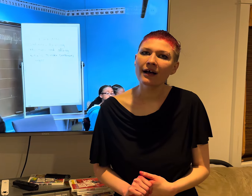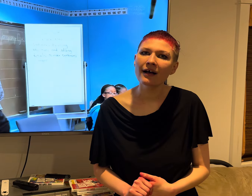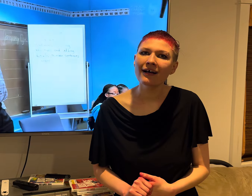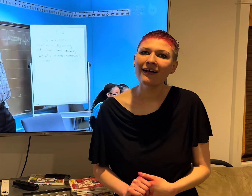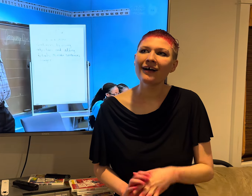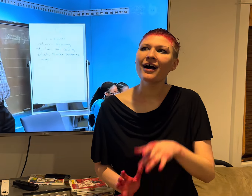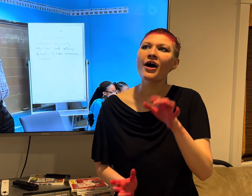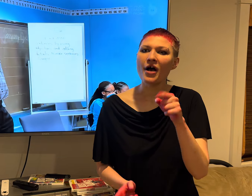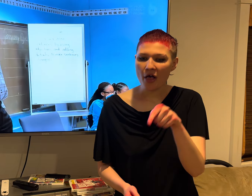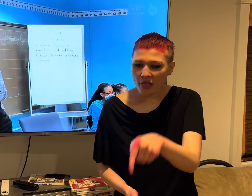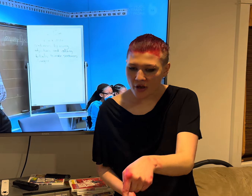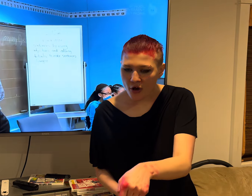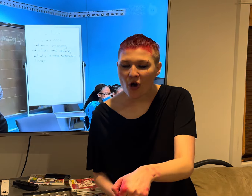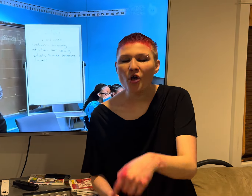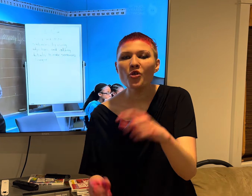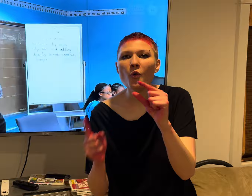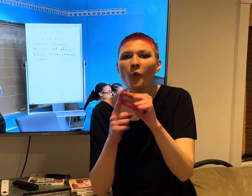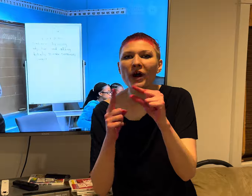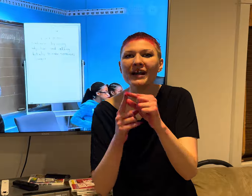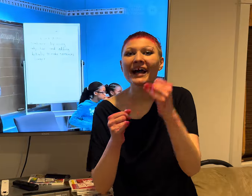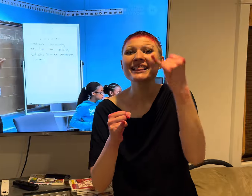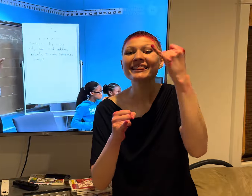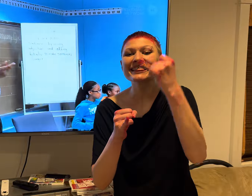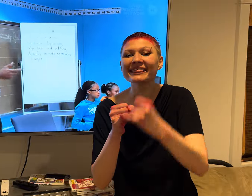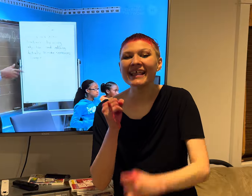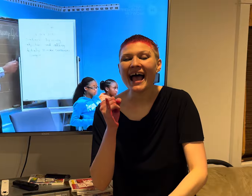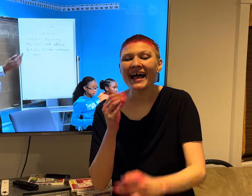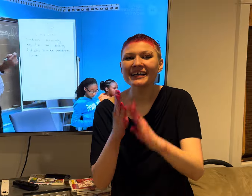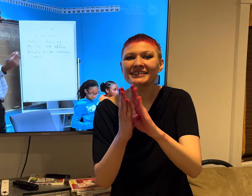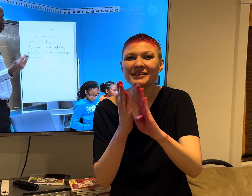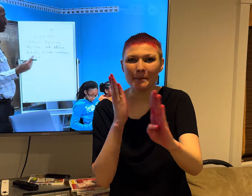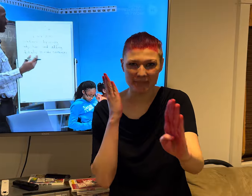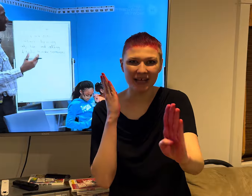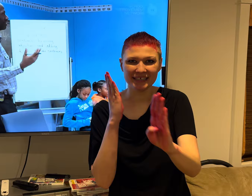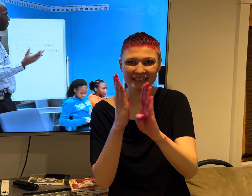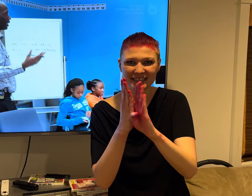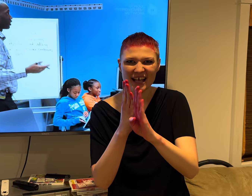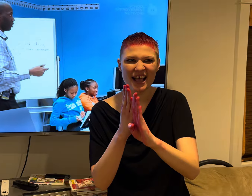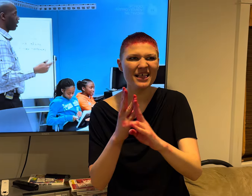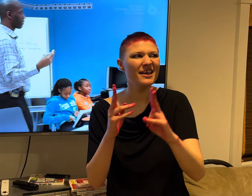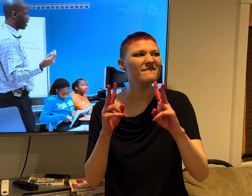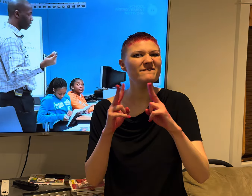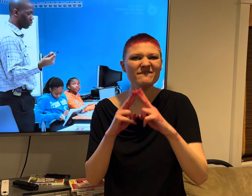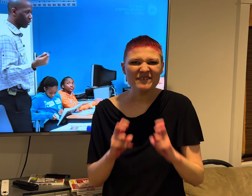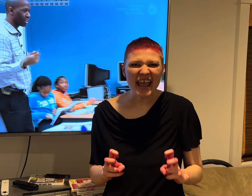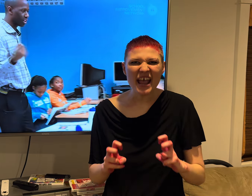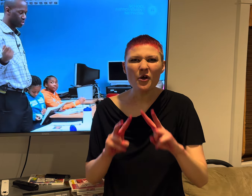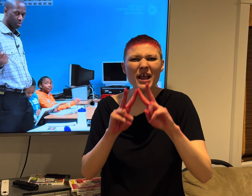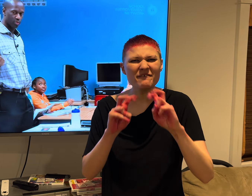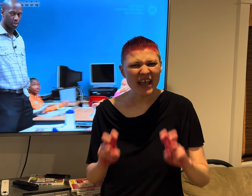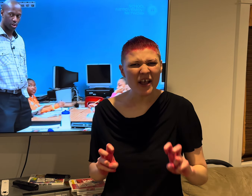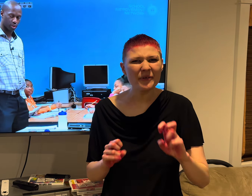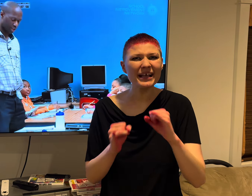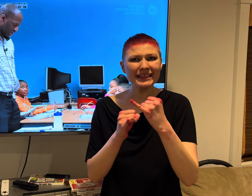anybody's ever caught the bus, but it's a terrible feeling to watch the very last bus leave. That means you gotta find another way to get to wherever you're going, all